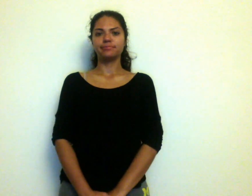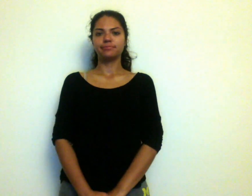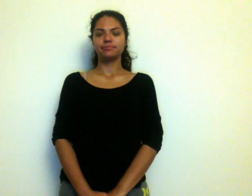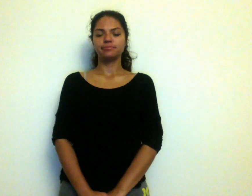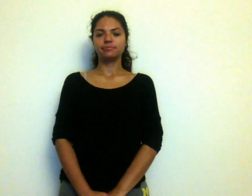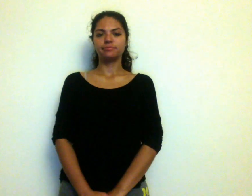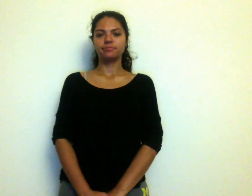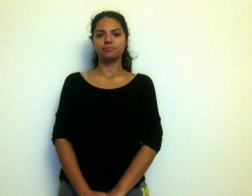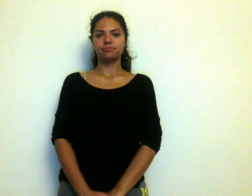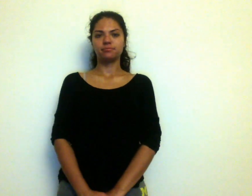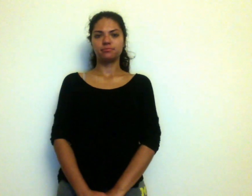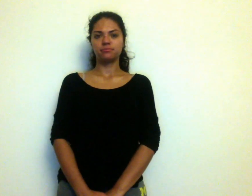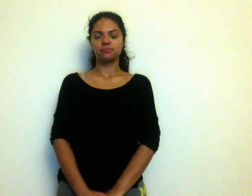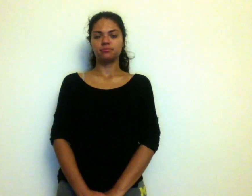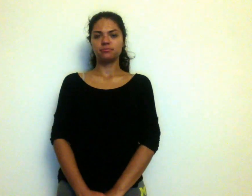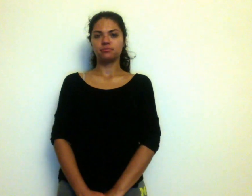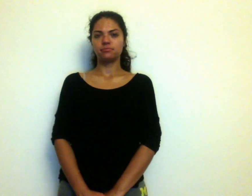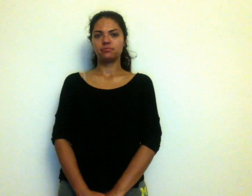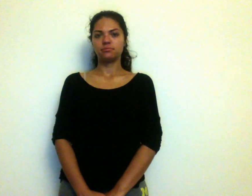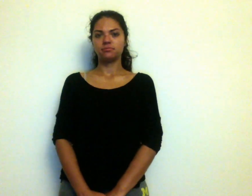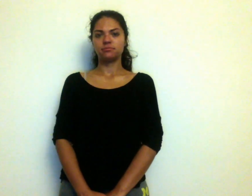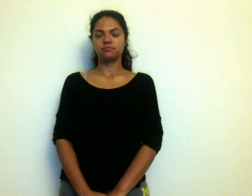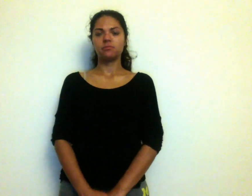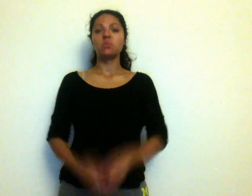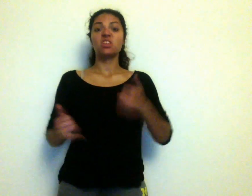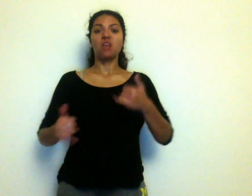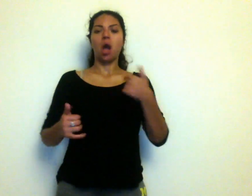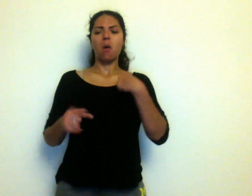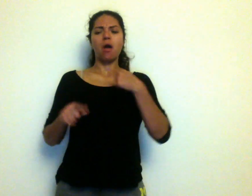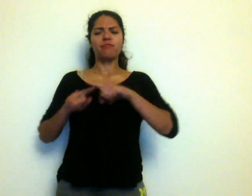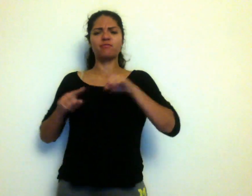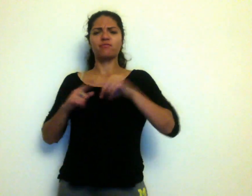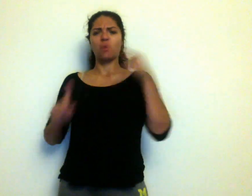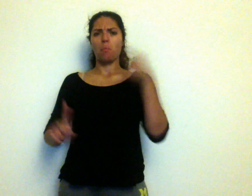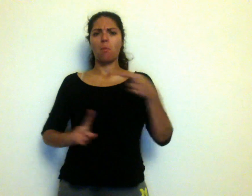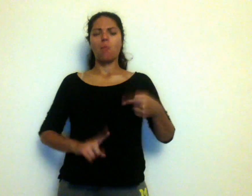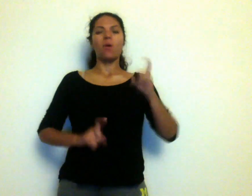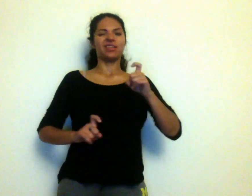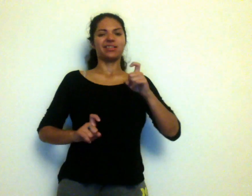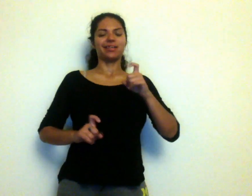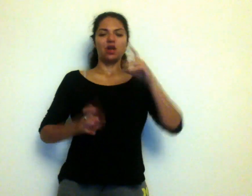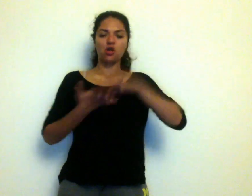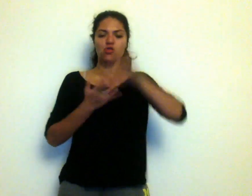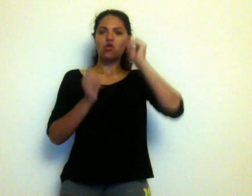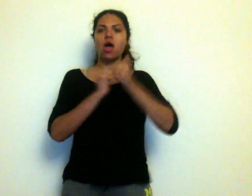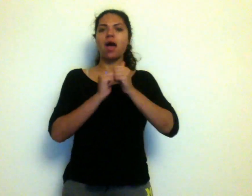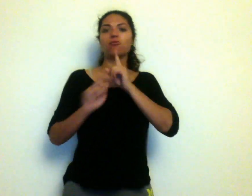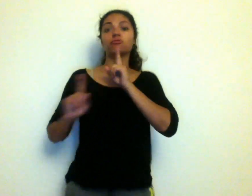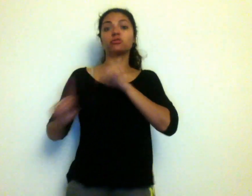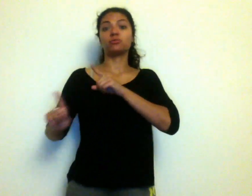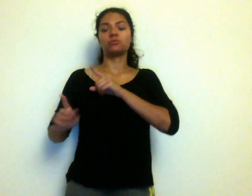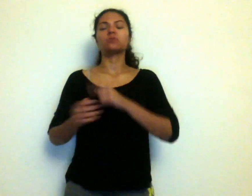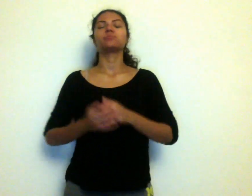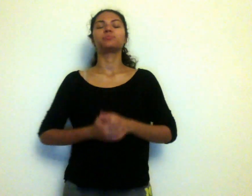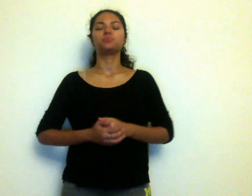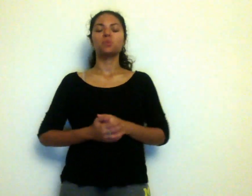Christians need to respond to it. Number 1, when you're dealing with a Hindu, always go slowly. Go